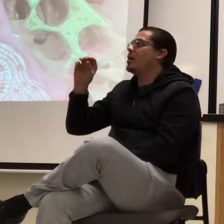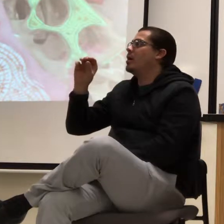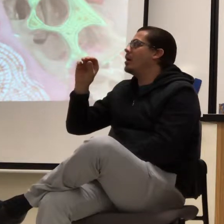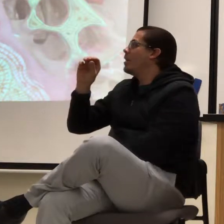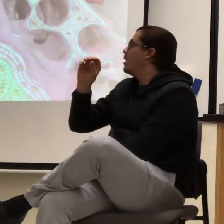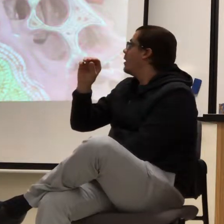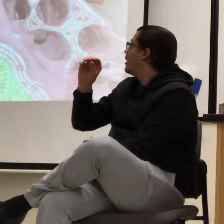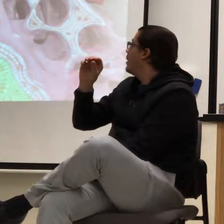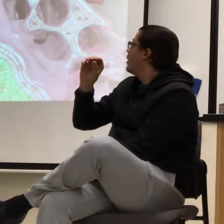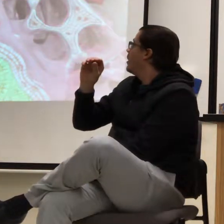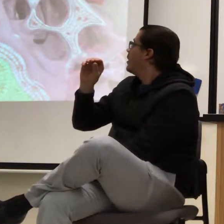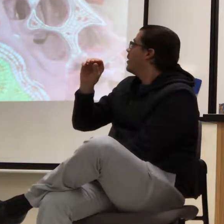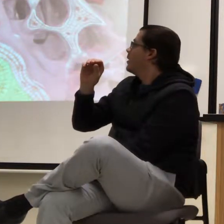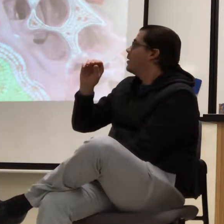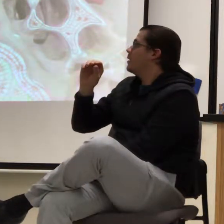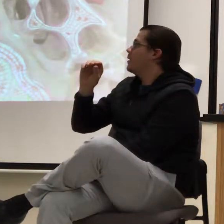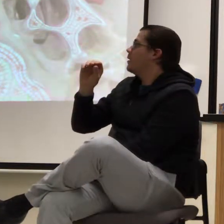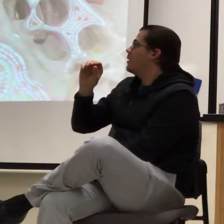See if I